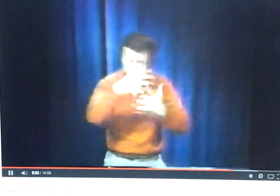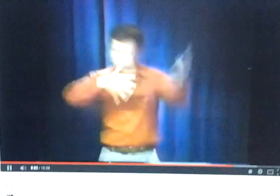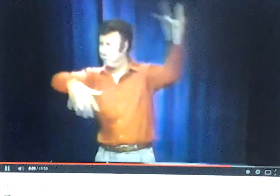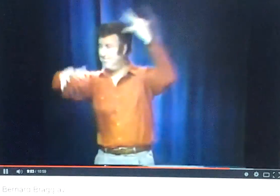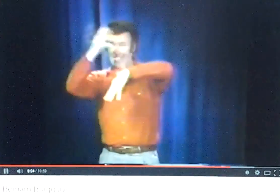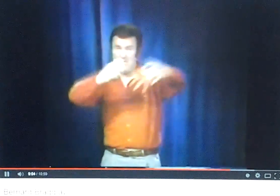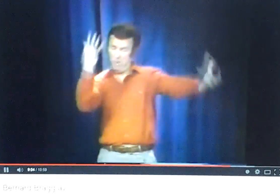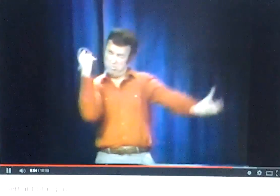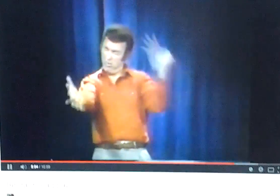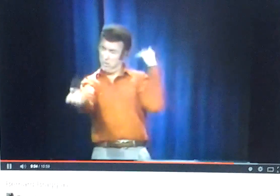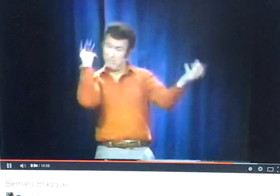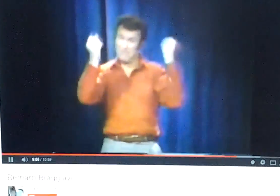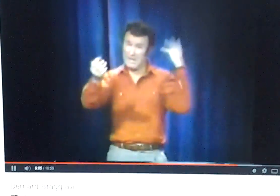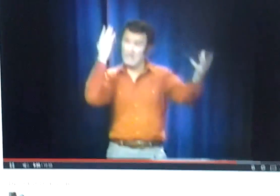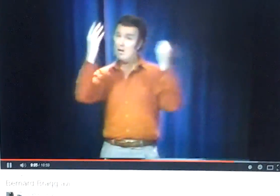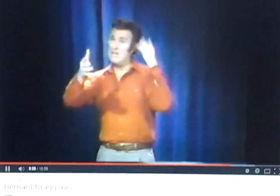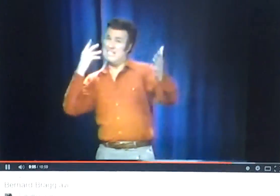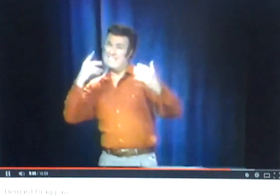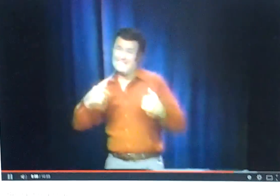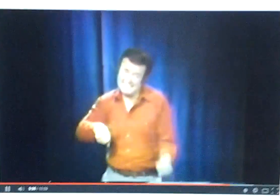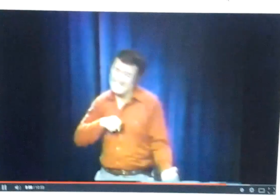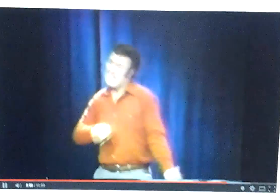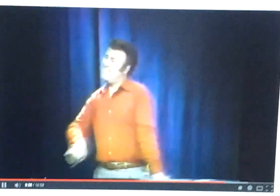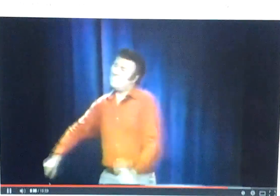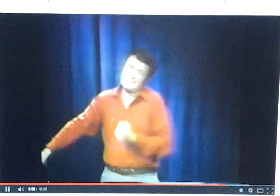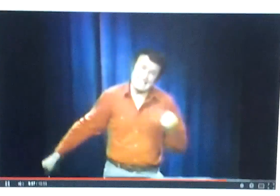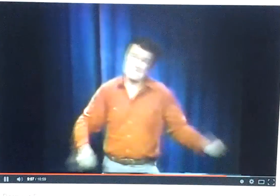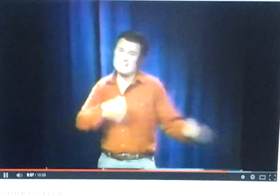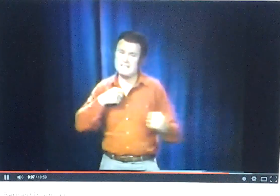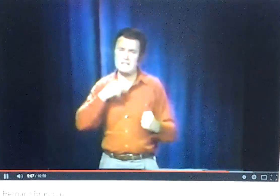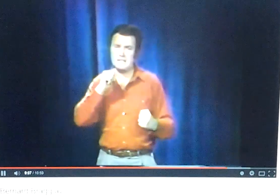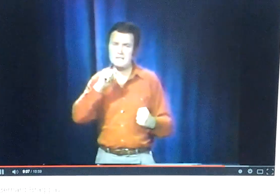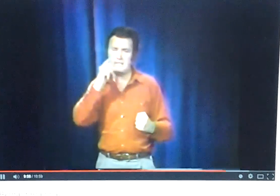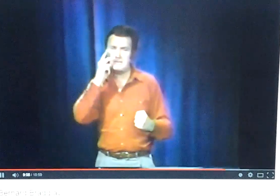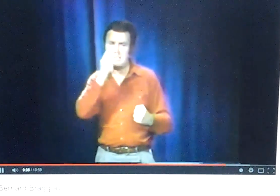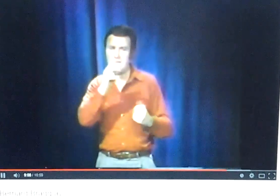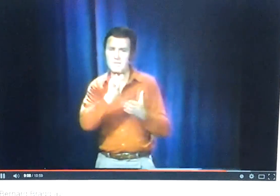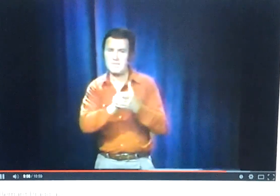I started breathing hard and coughing, and it just kept coming at me.